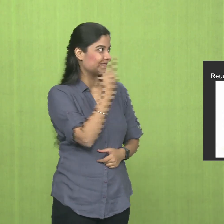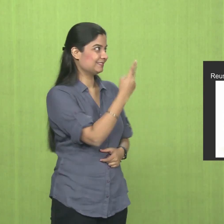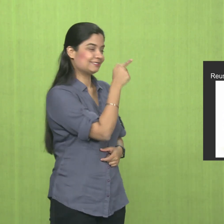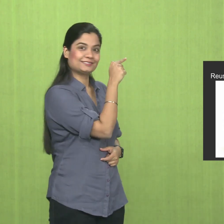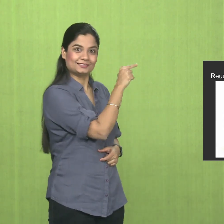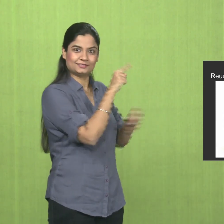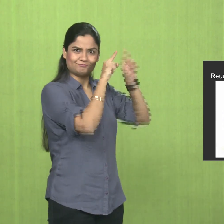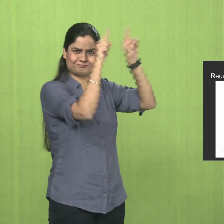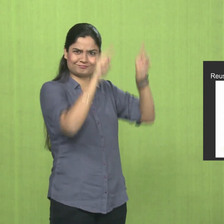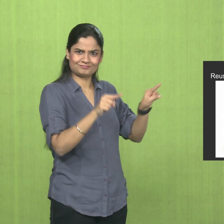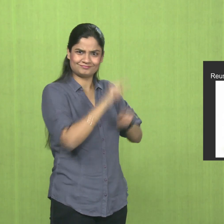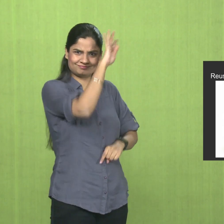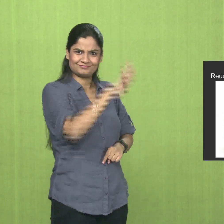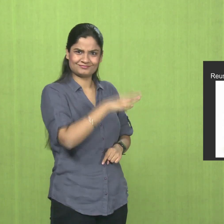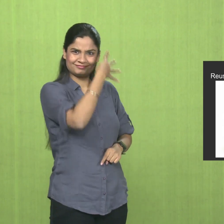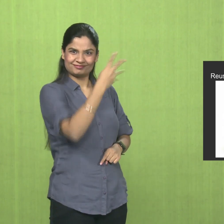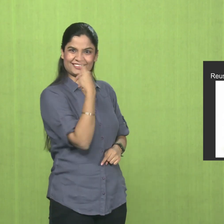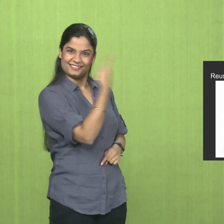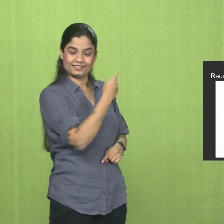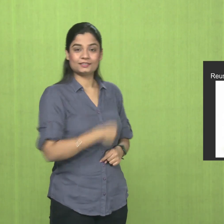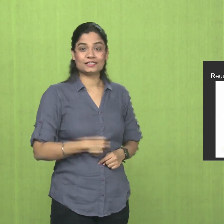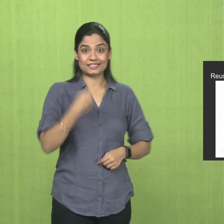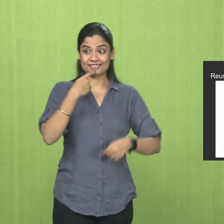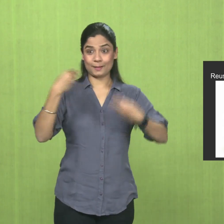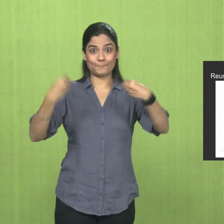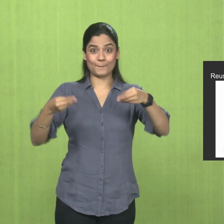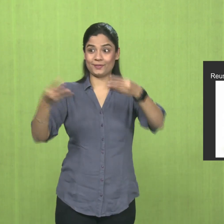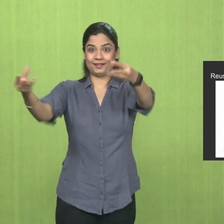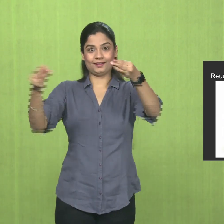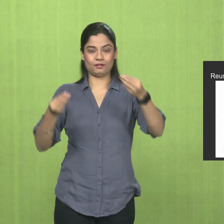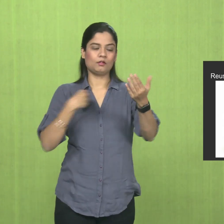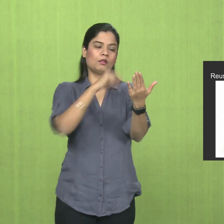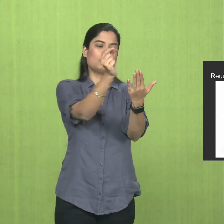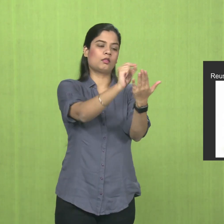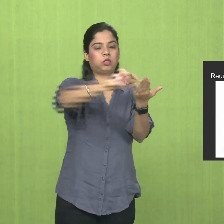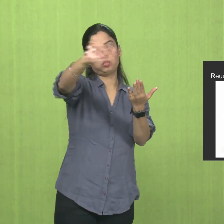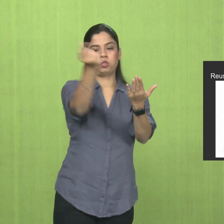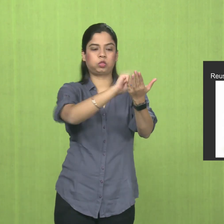As you can see in the picture, you can see the chart there. For example, a paper,